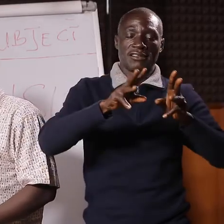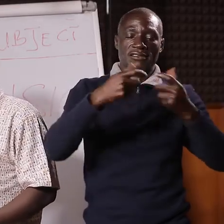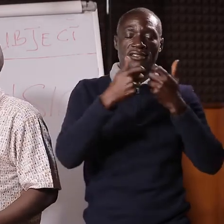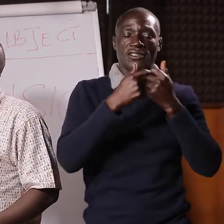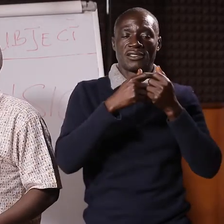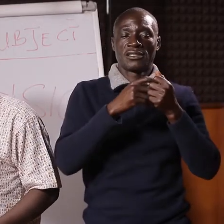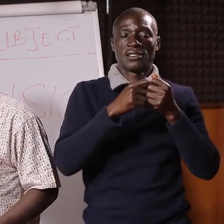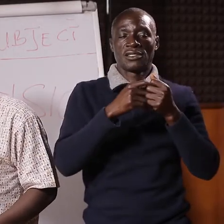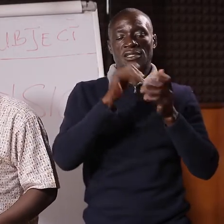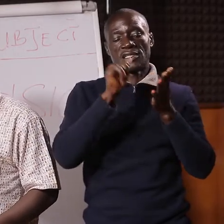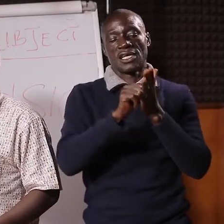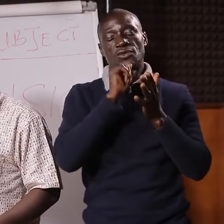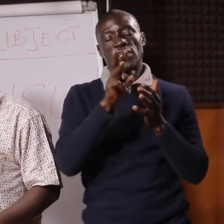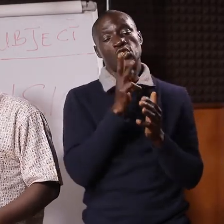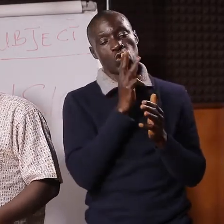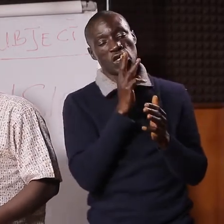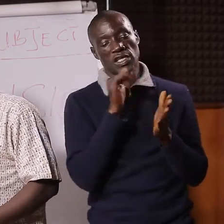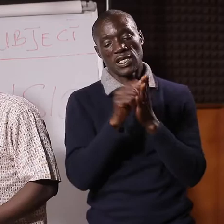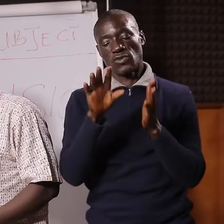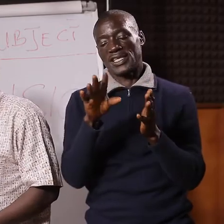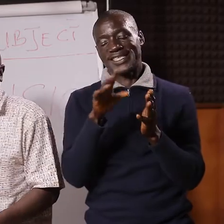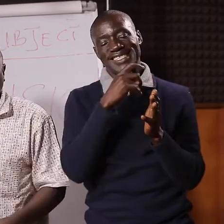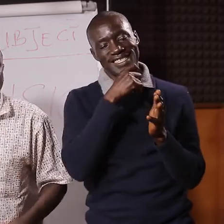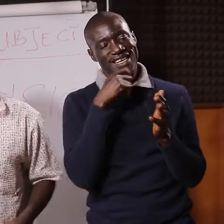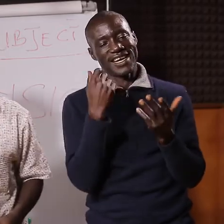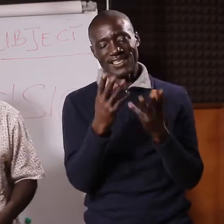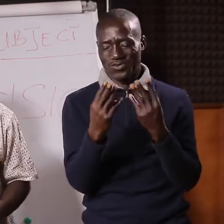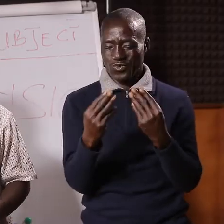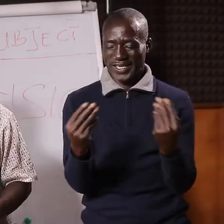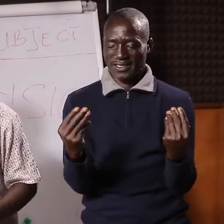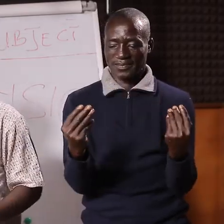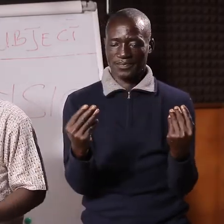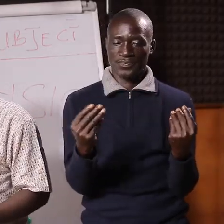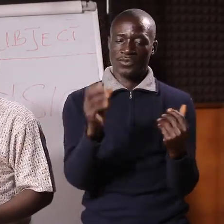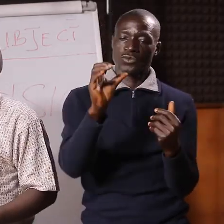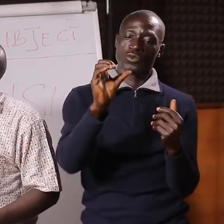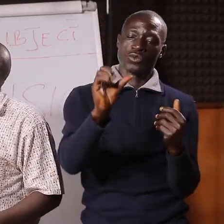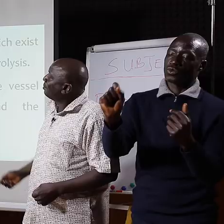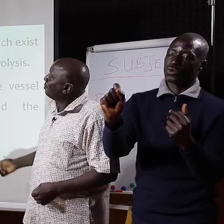liquid forms, while electrodes are in solid forms.